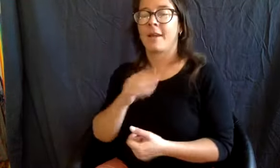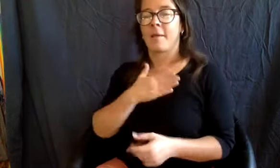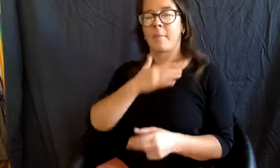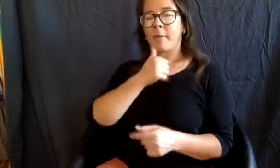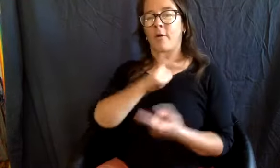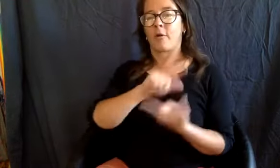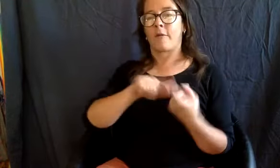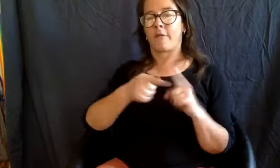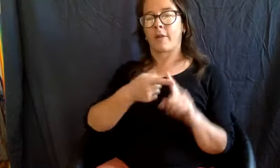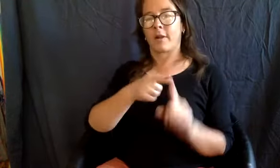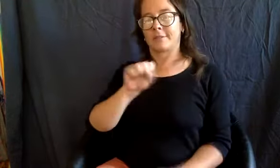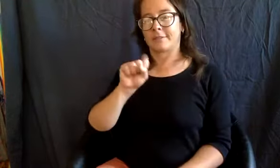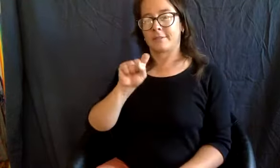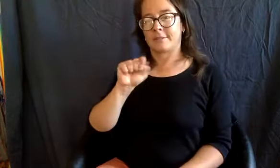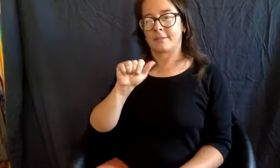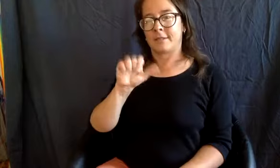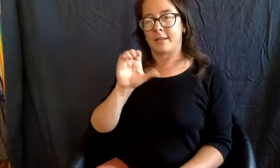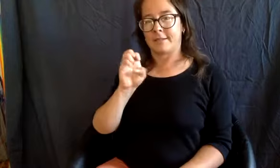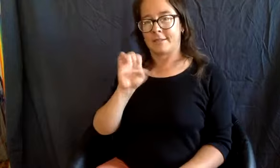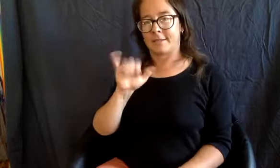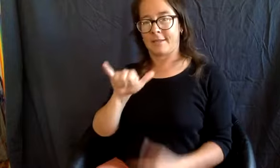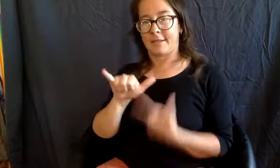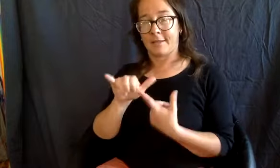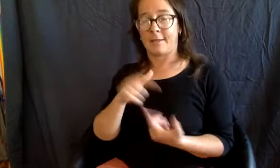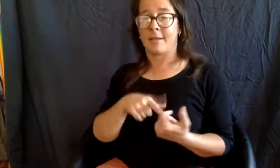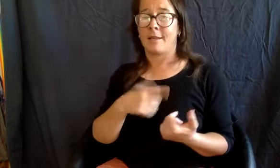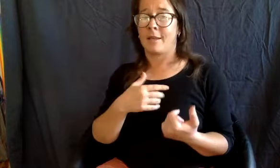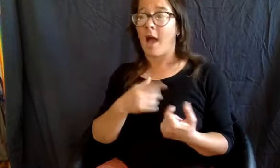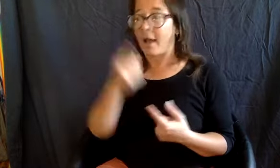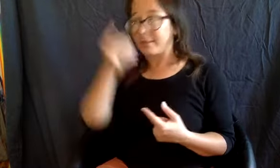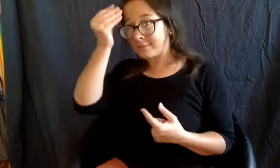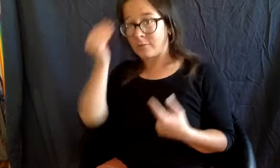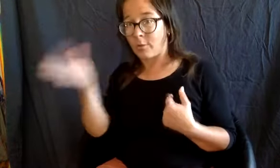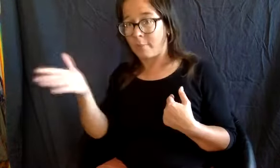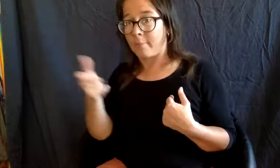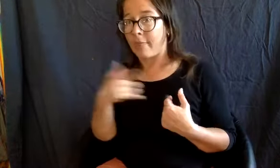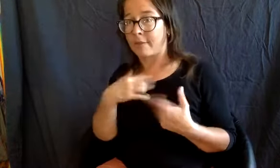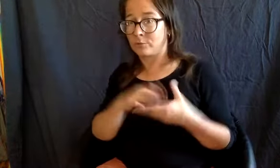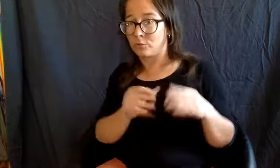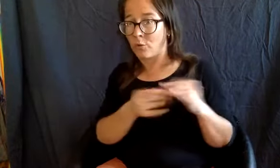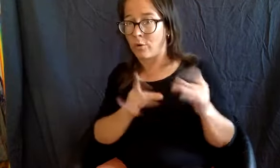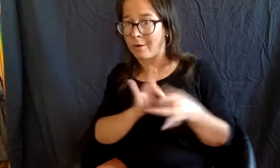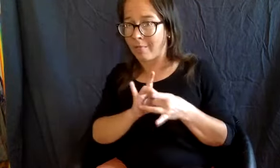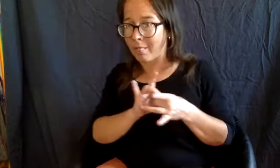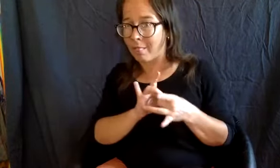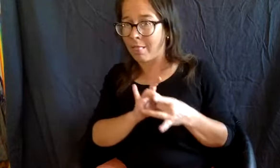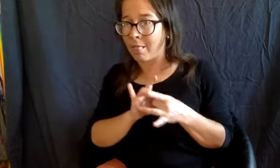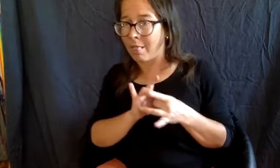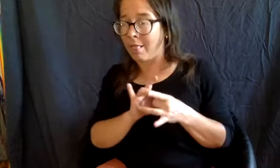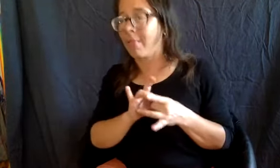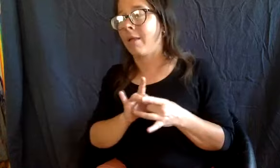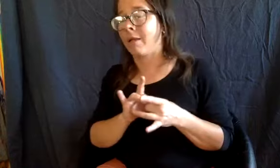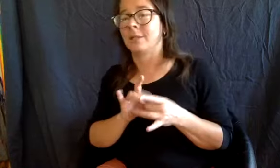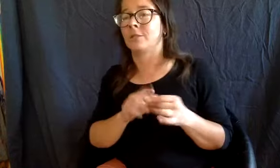24 years. I didn't hold back. I told him I can't function without drinking, and I can't leave the house without being loaded. I don't know how to function in life